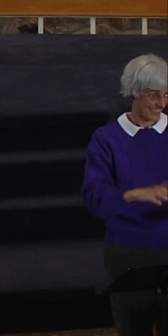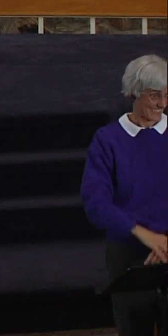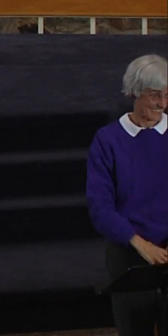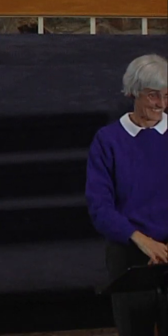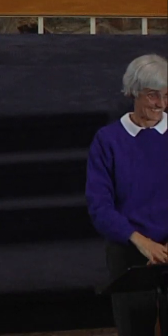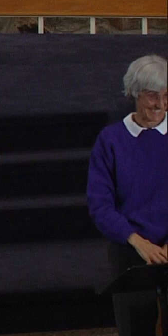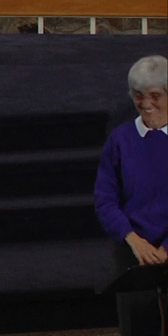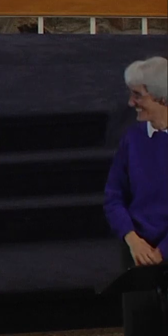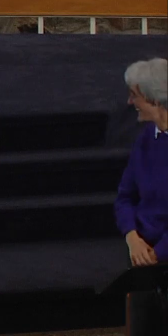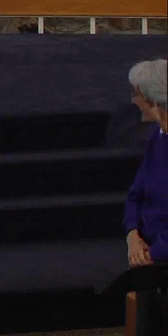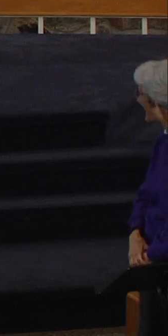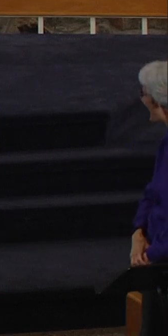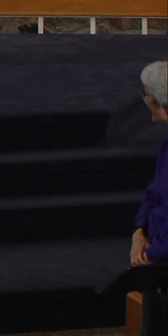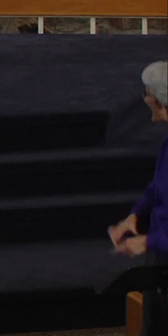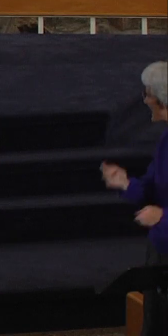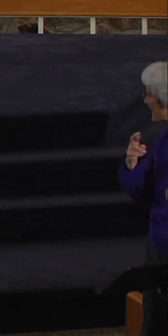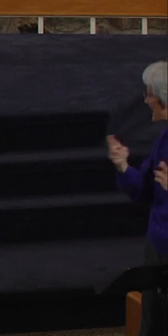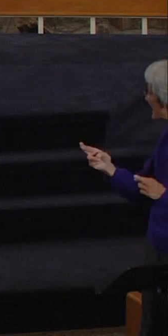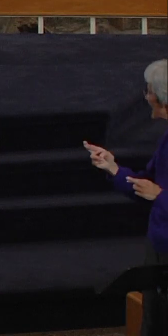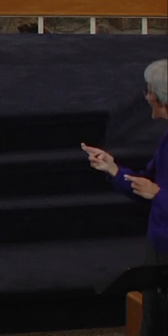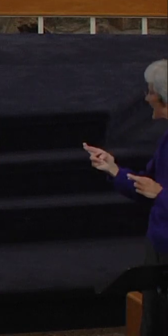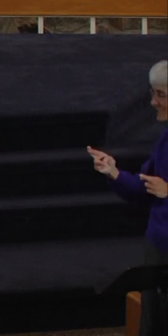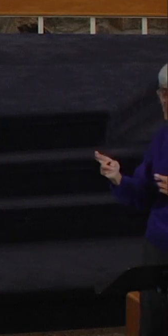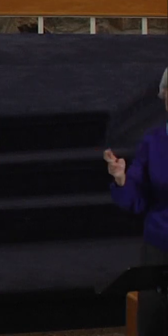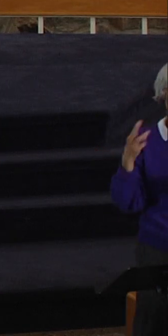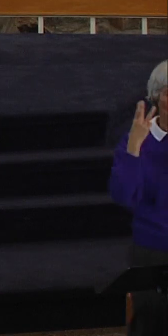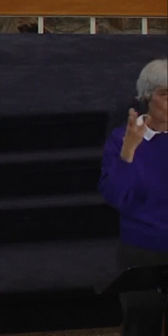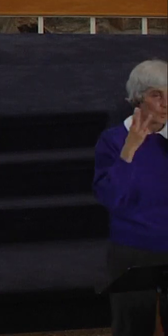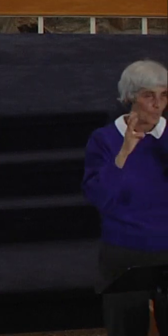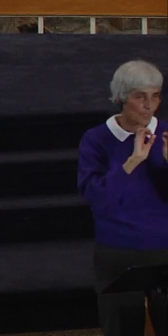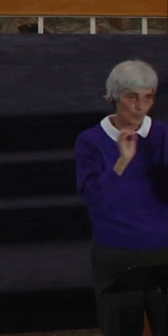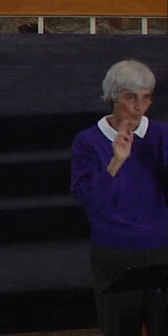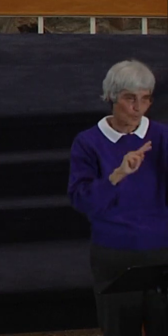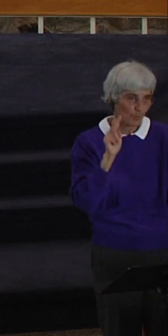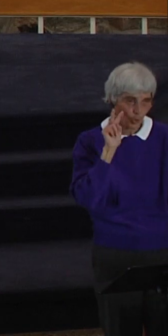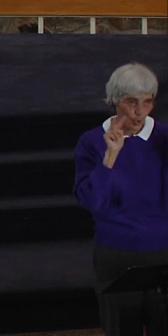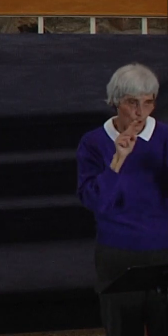guys. You ready? Don't worry. No one's watching.